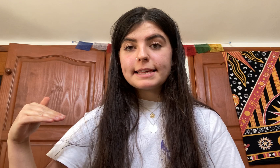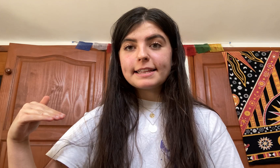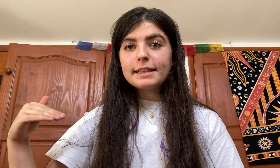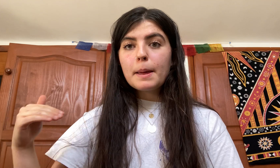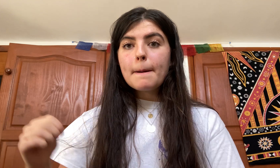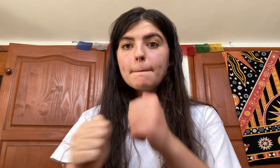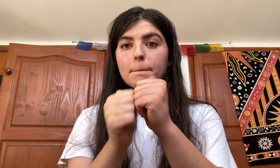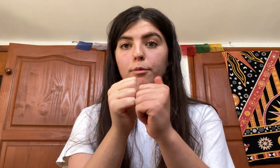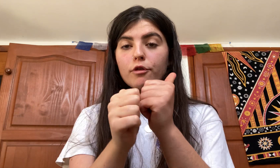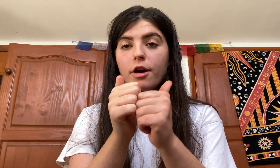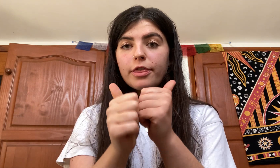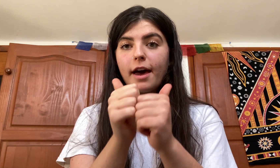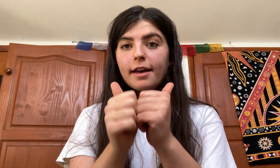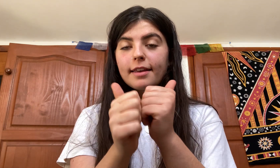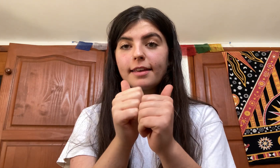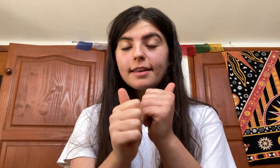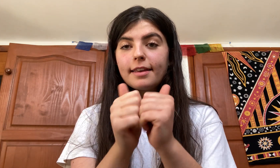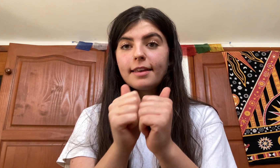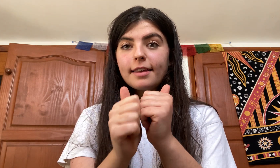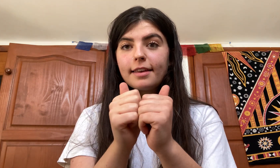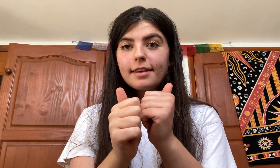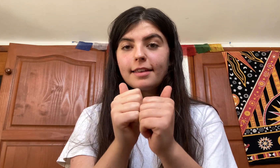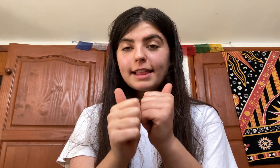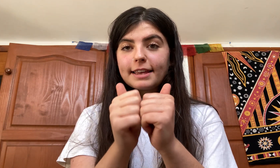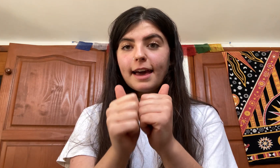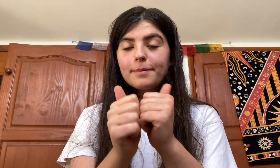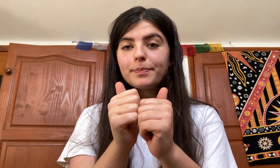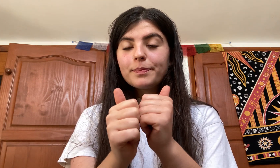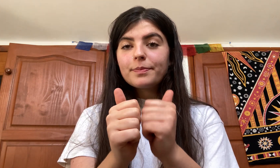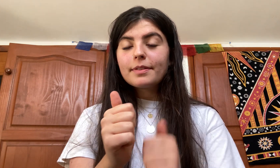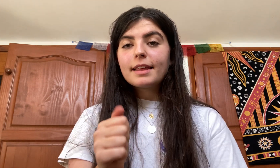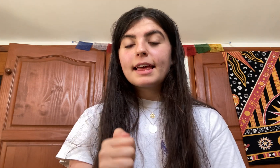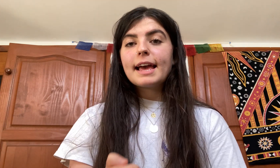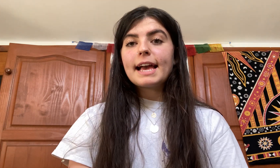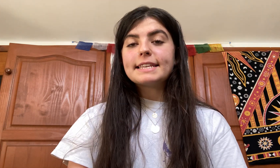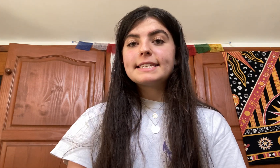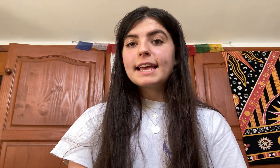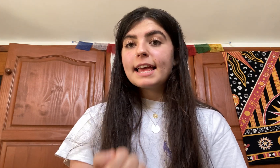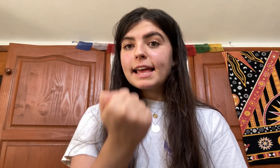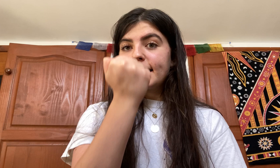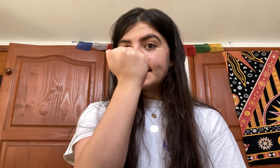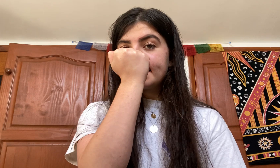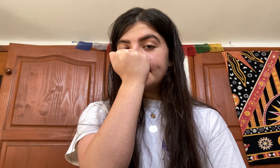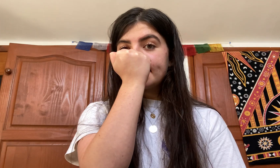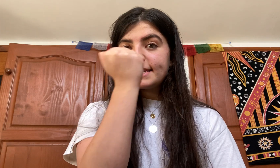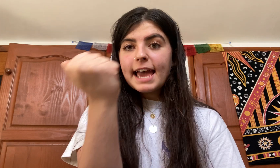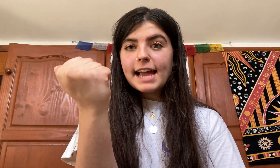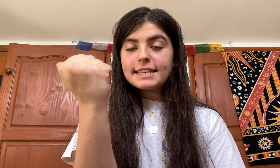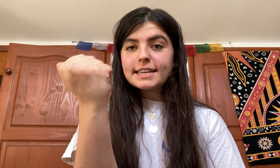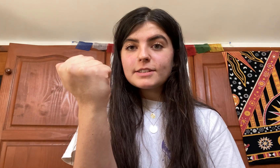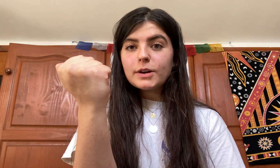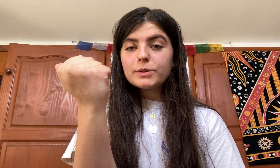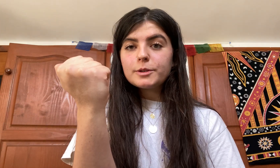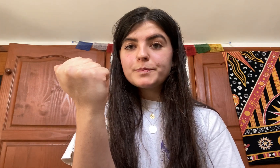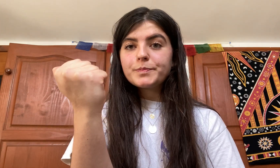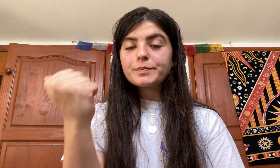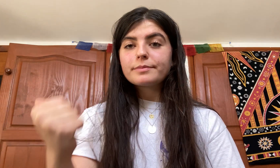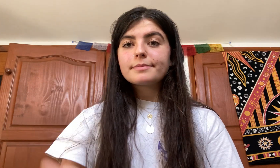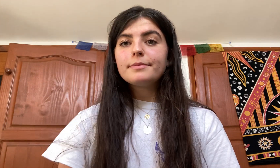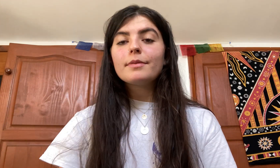little brother, like that, is 10 years old.